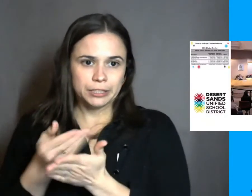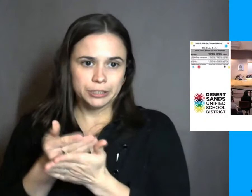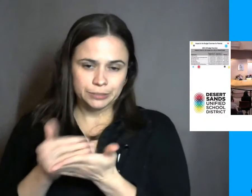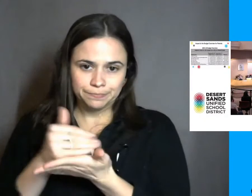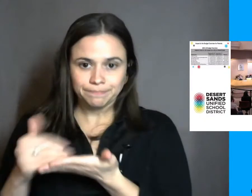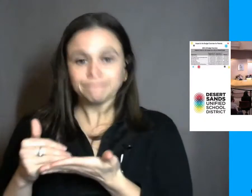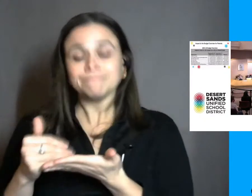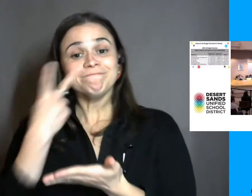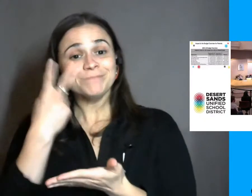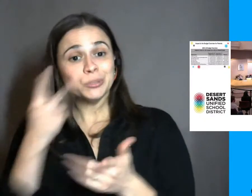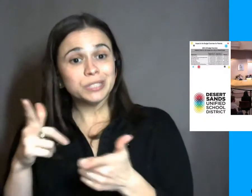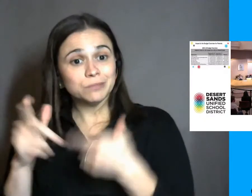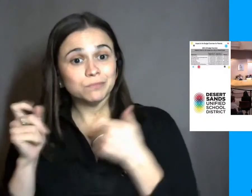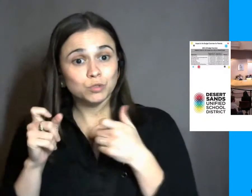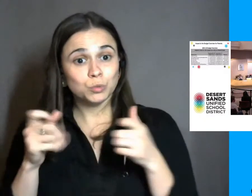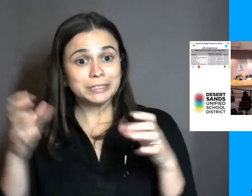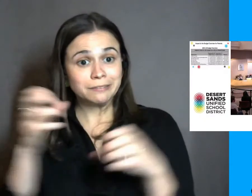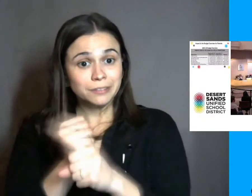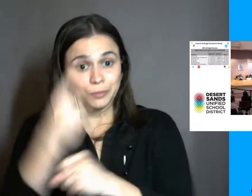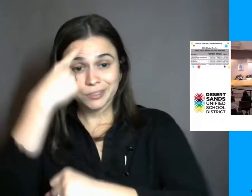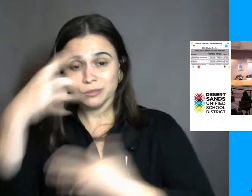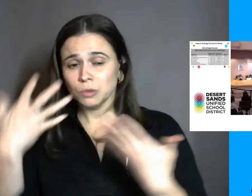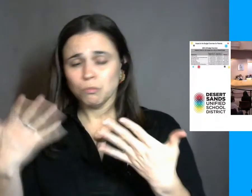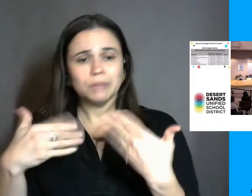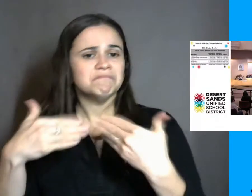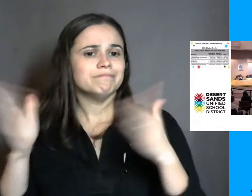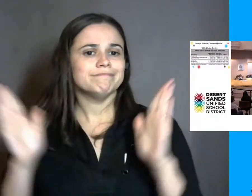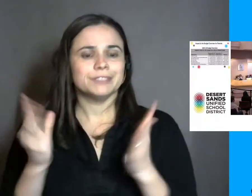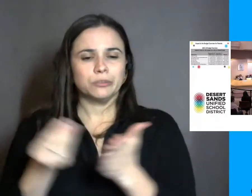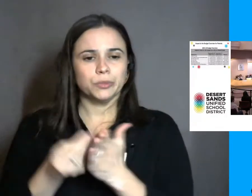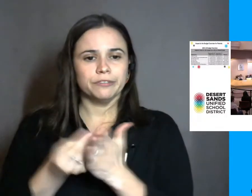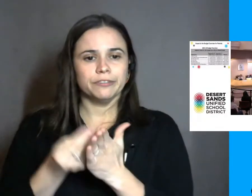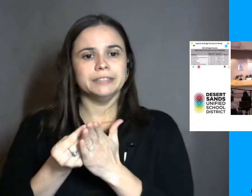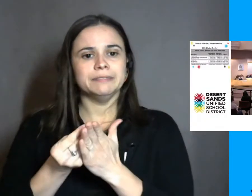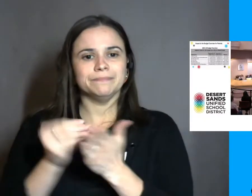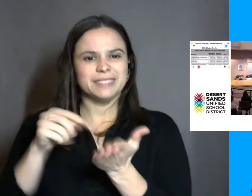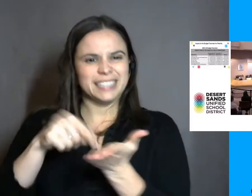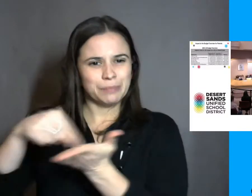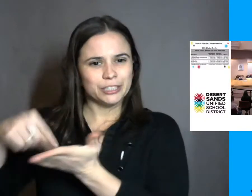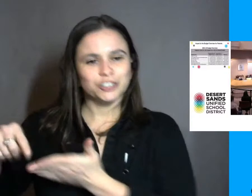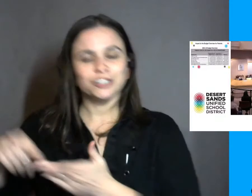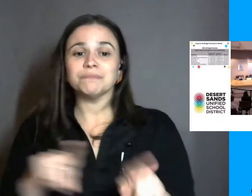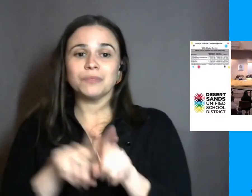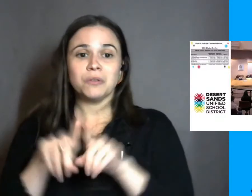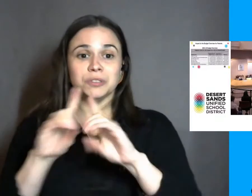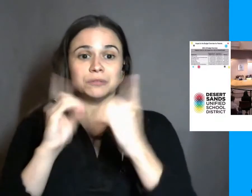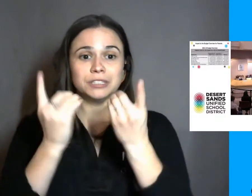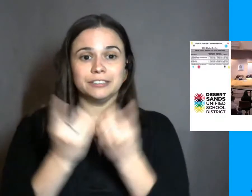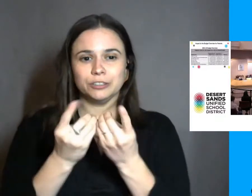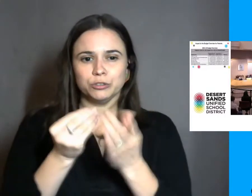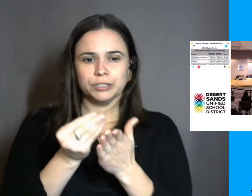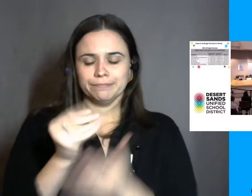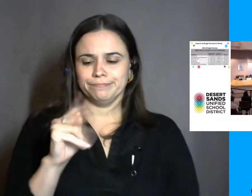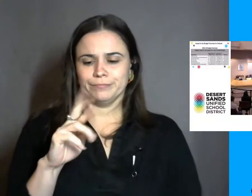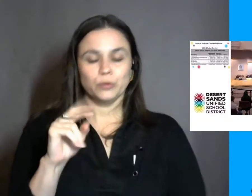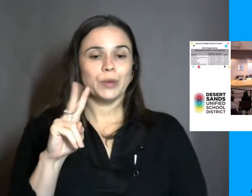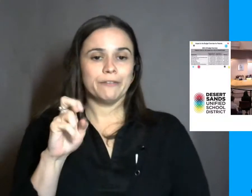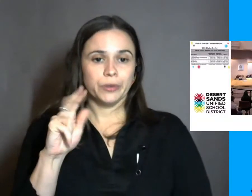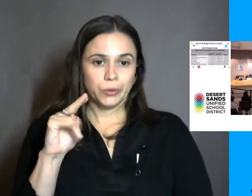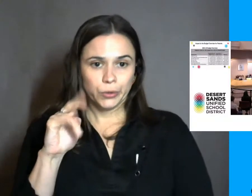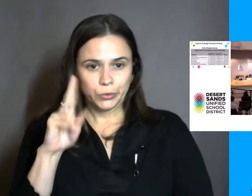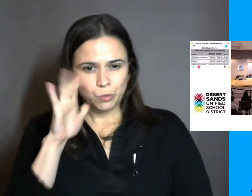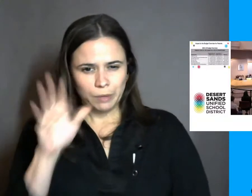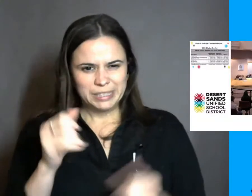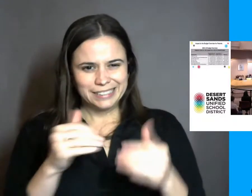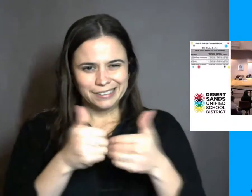of pretty much the general fund expenditures and district revenues, which are separated into 4 different categories. The local